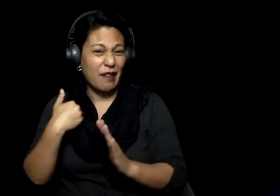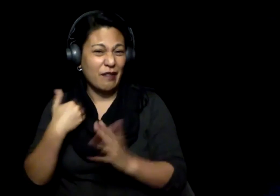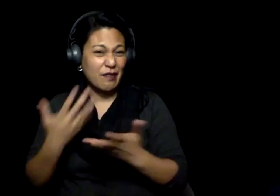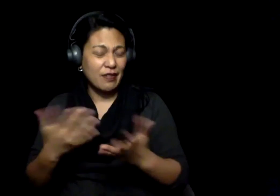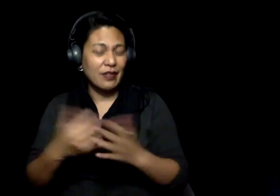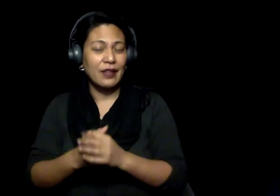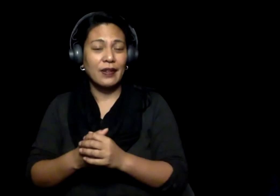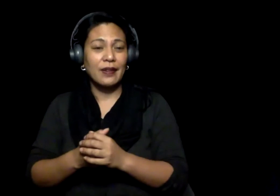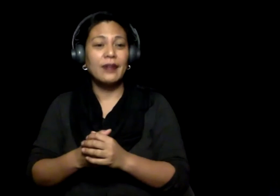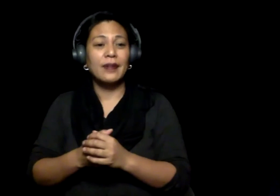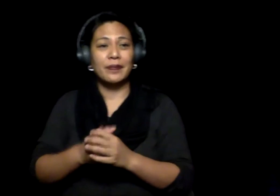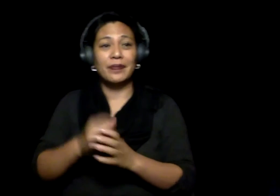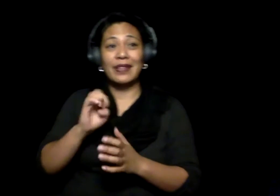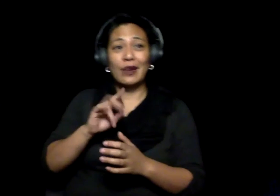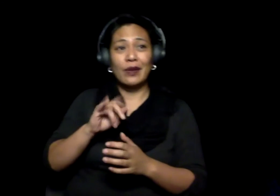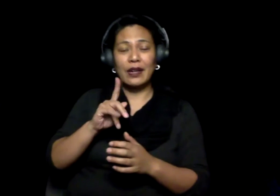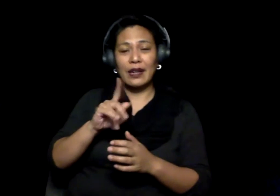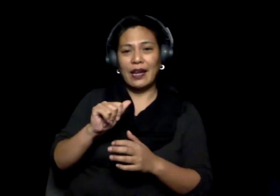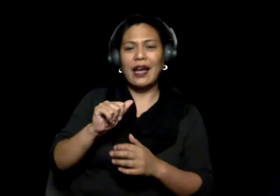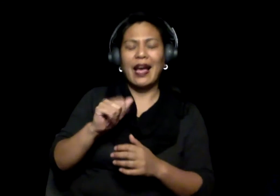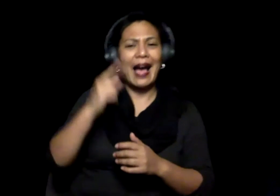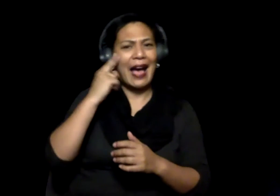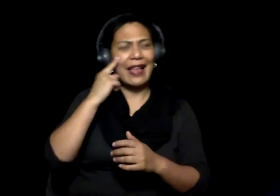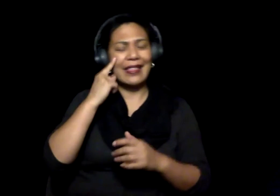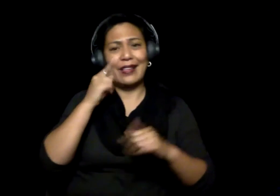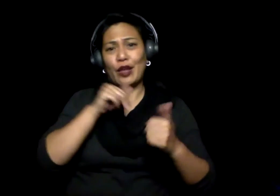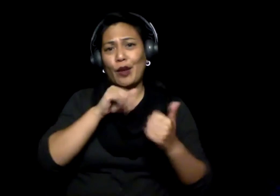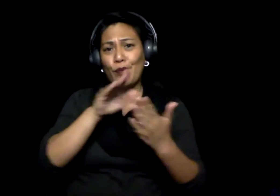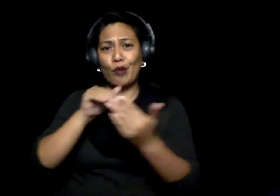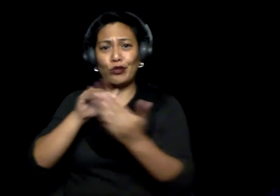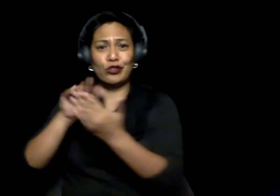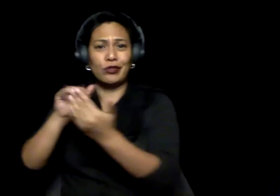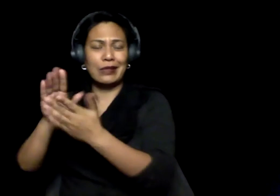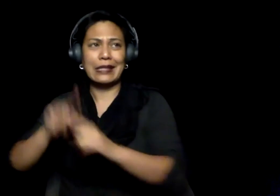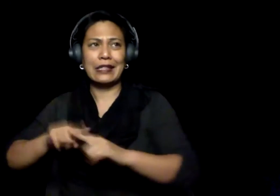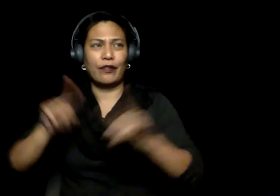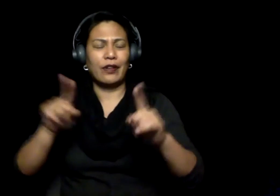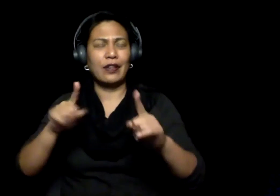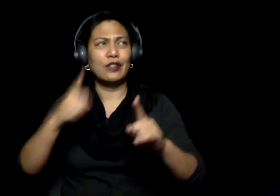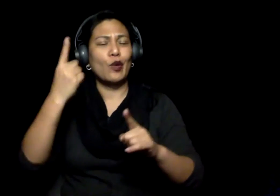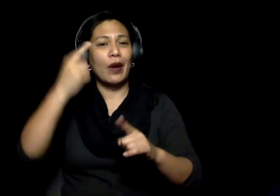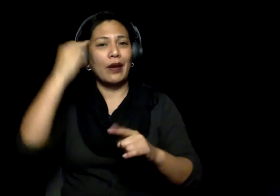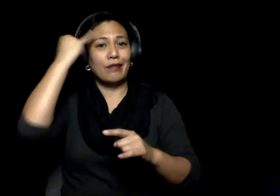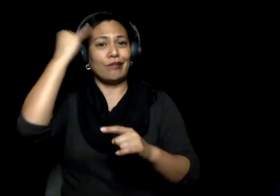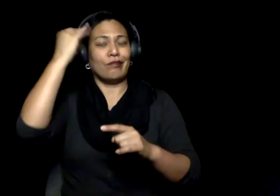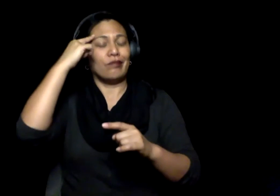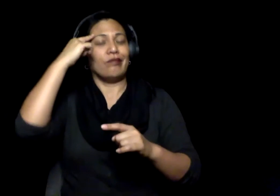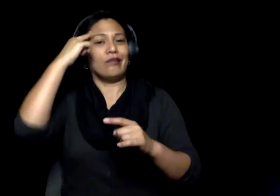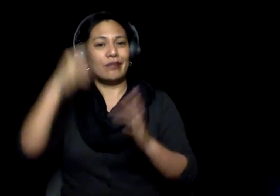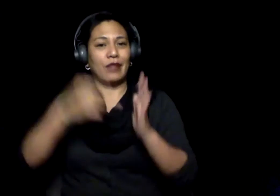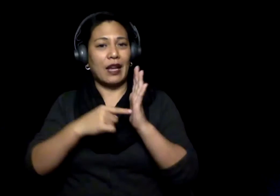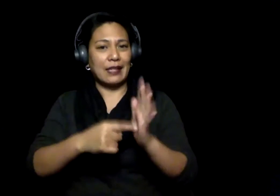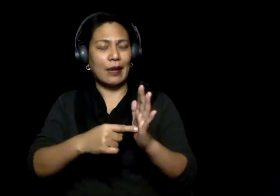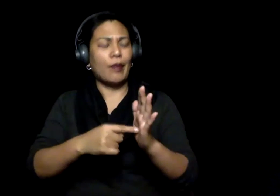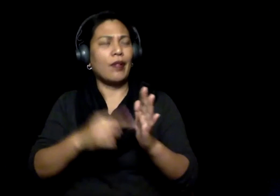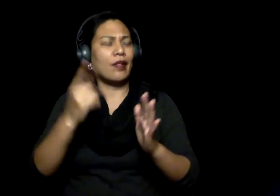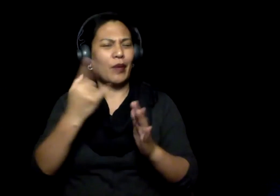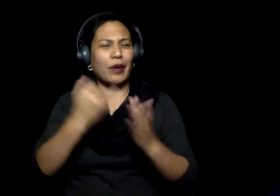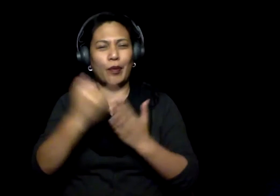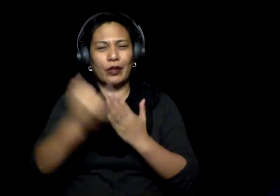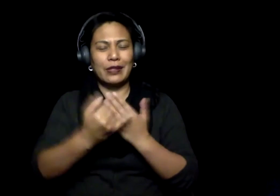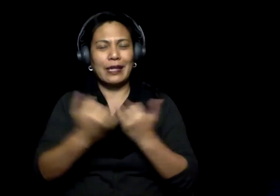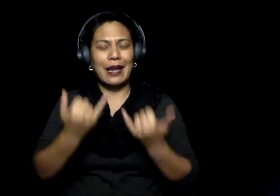people have done this in so many different ways. I'm thinking of a project that's actually underway right now at Cedar